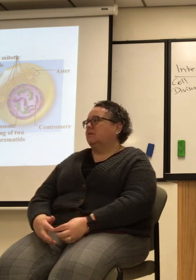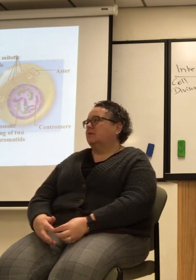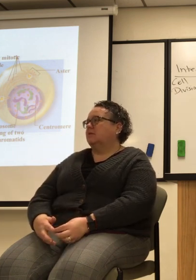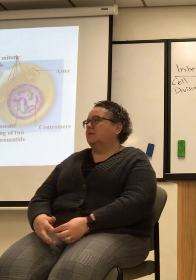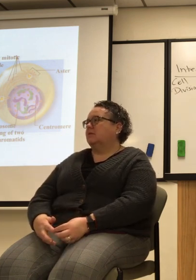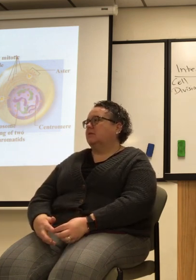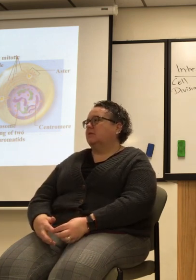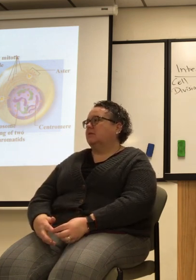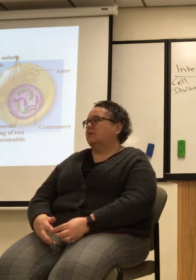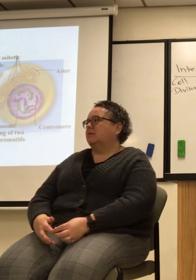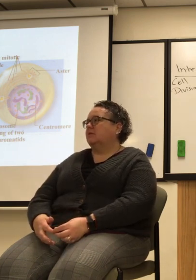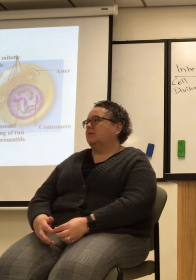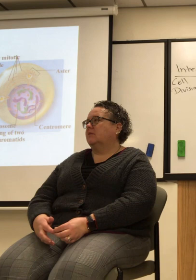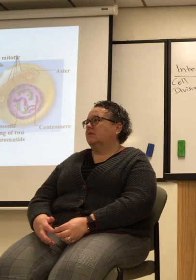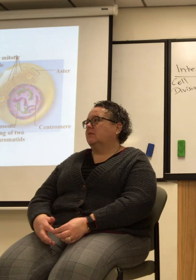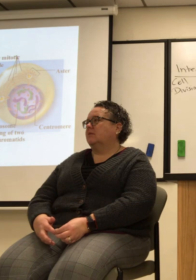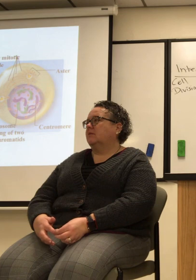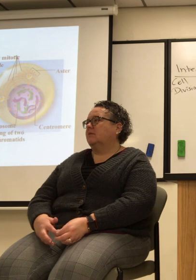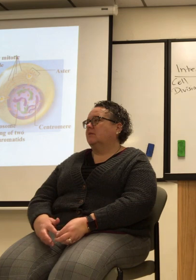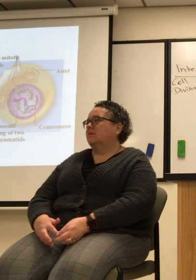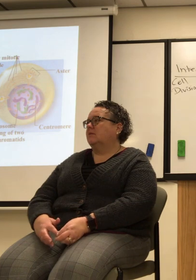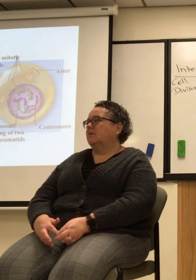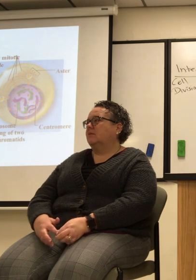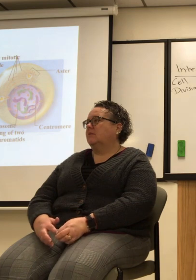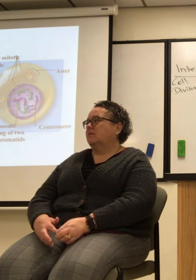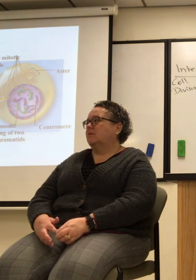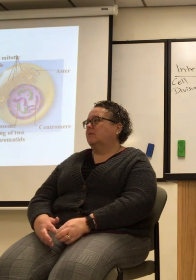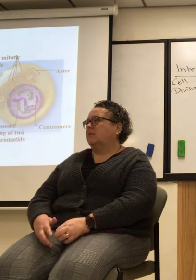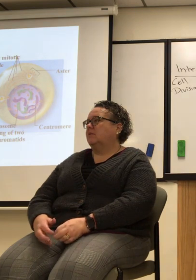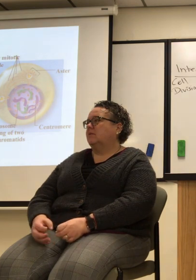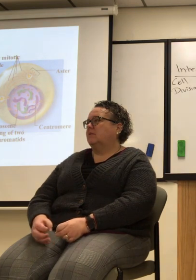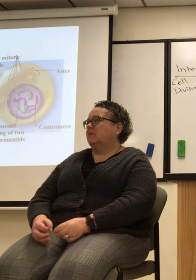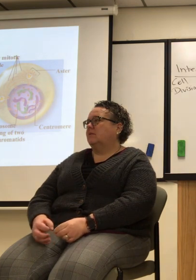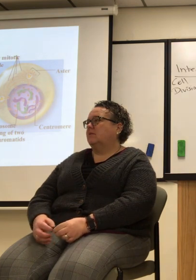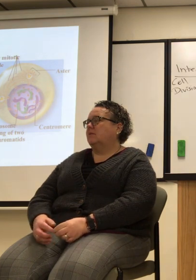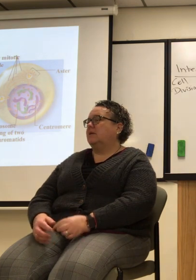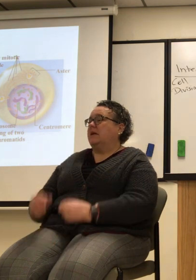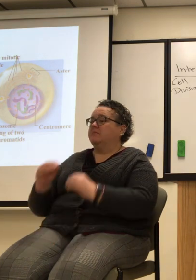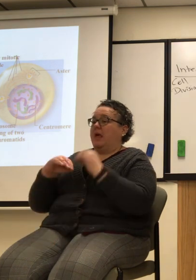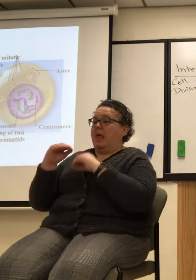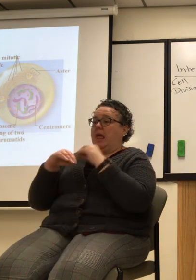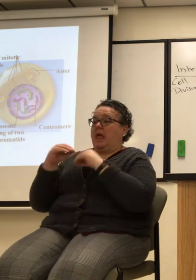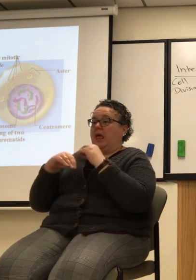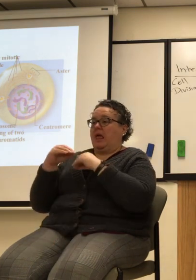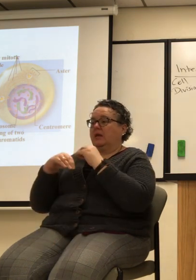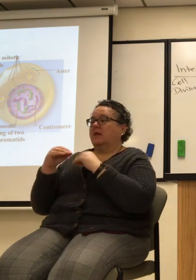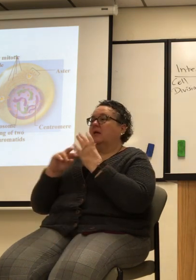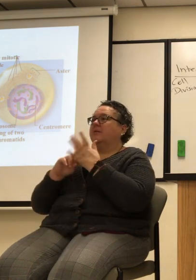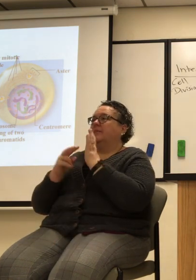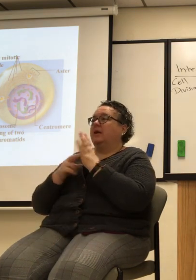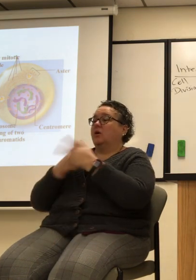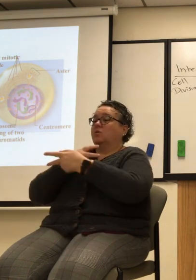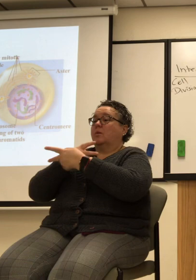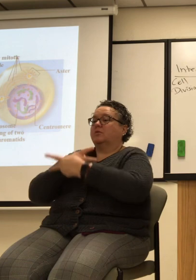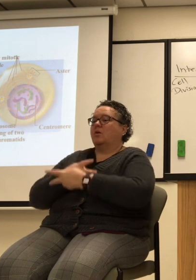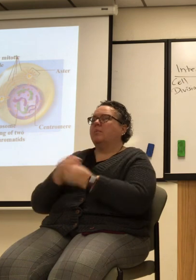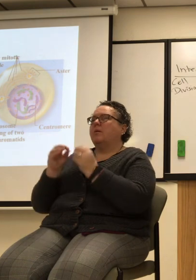supercoil, packaging it up. And the chromosomes become more visible with a